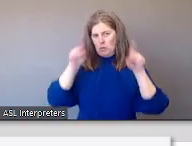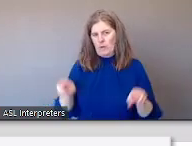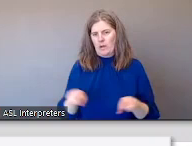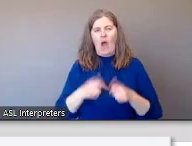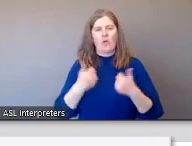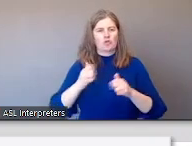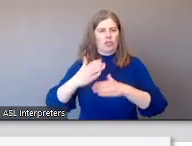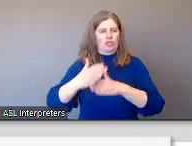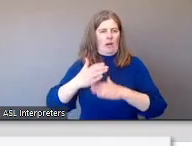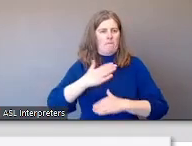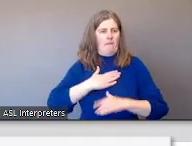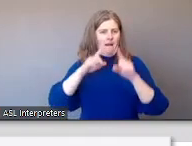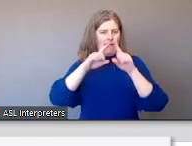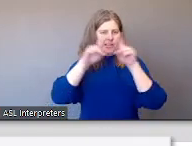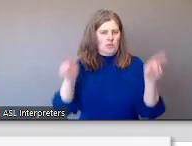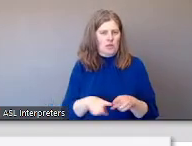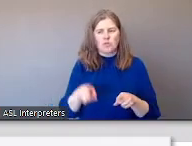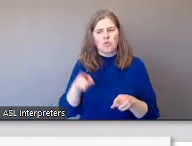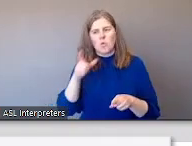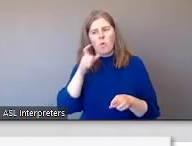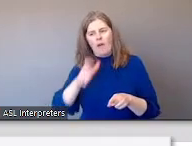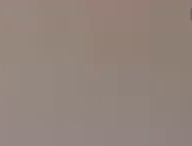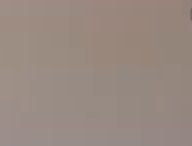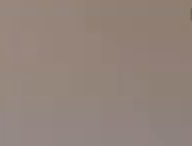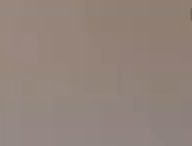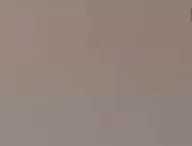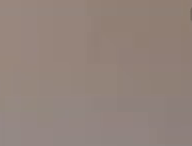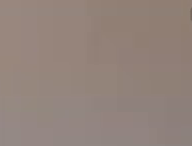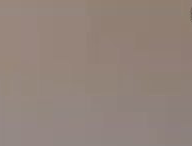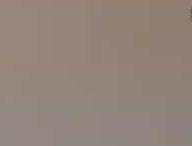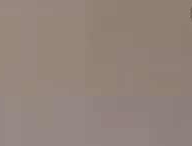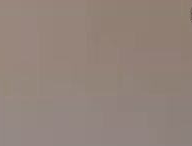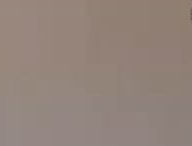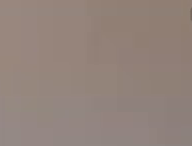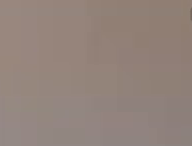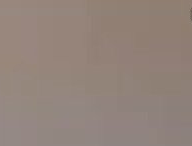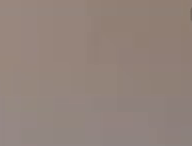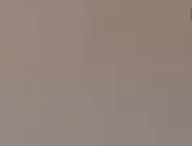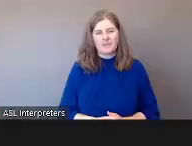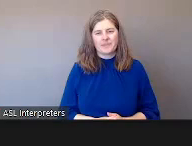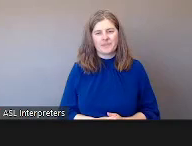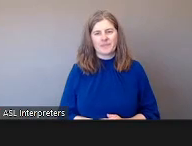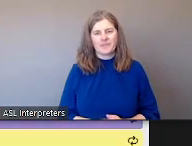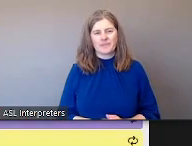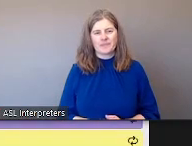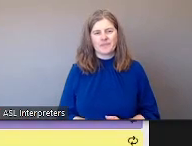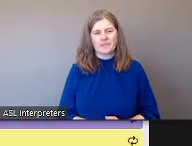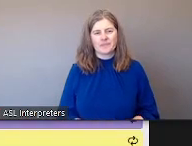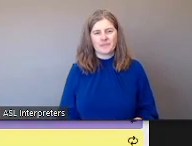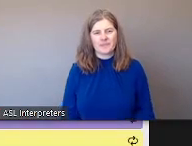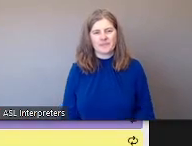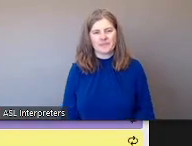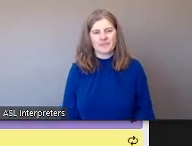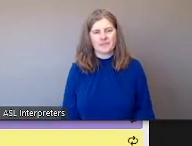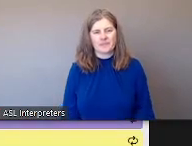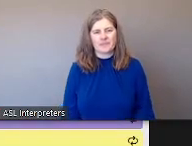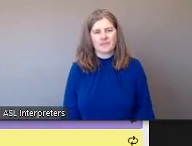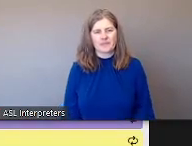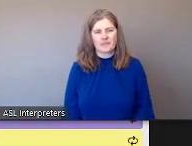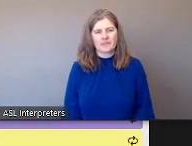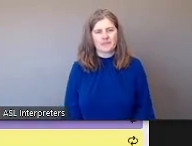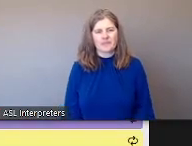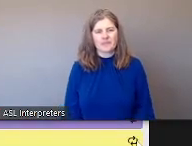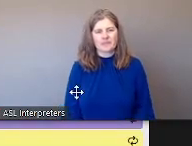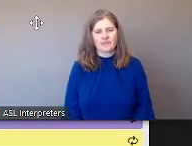sharing my screen instead so you don't have to switch out. So here we are, and here we are. And this is